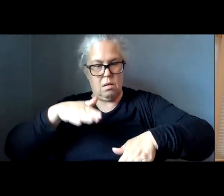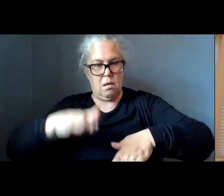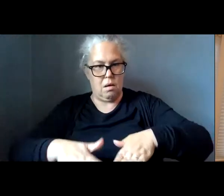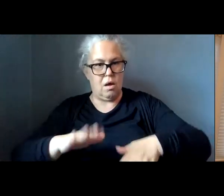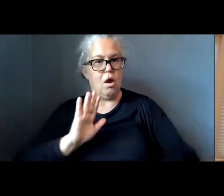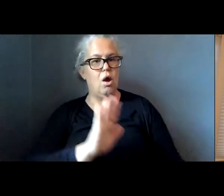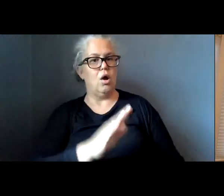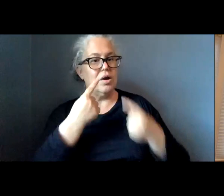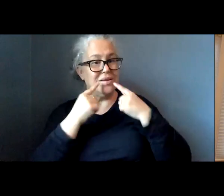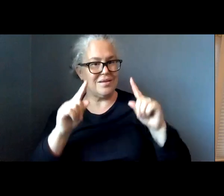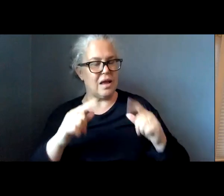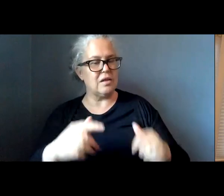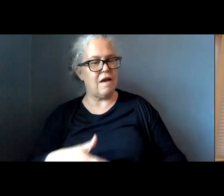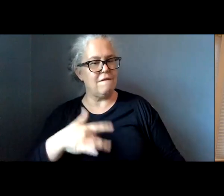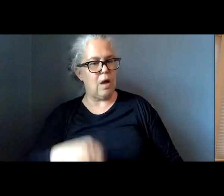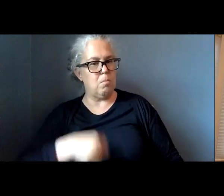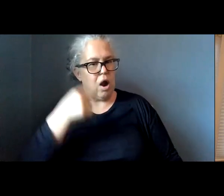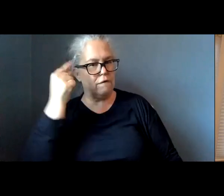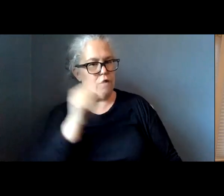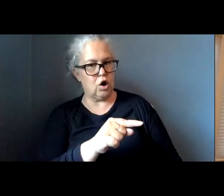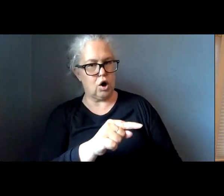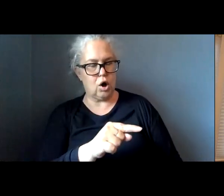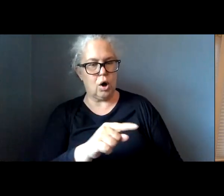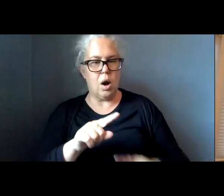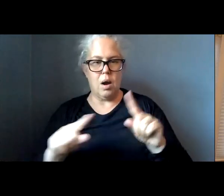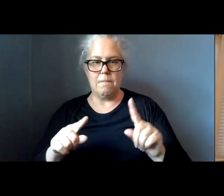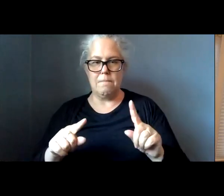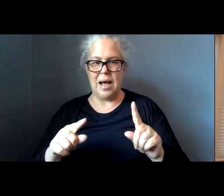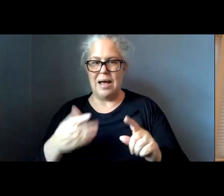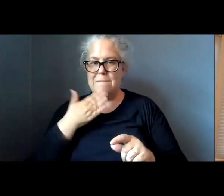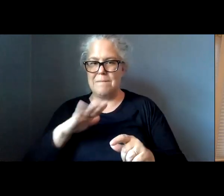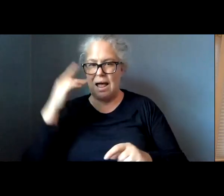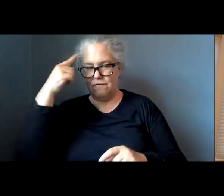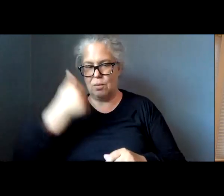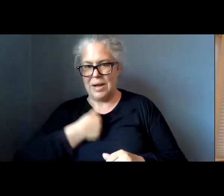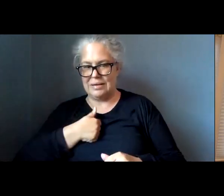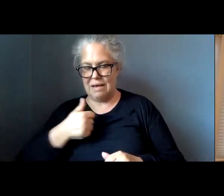disgraced at my own self-concern for warmth and relief.